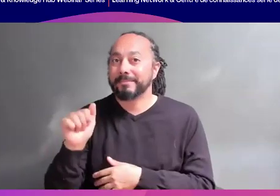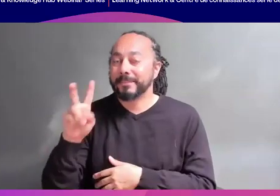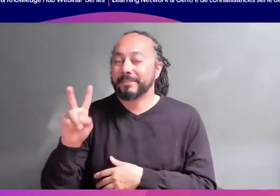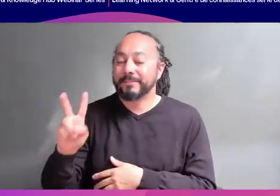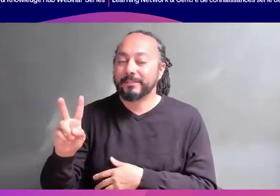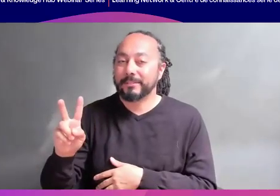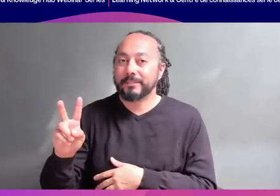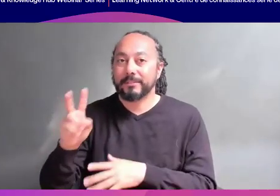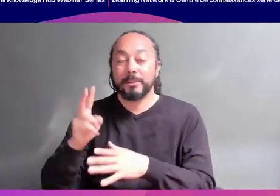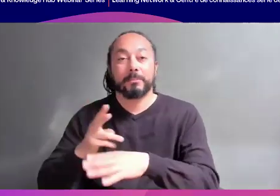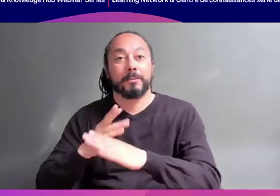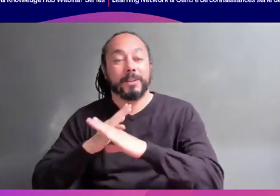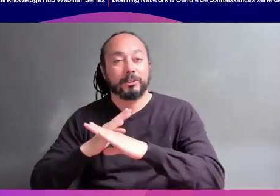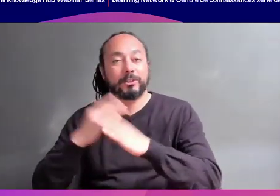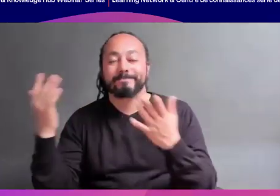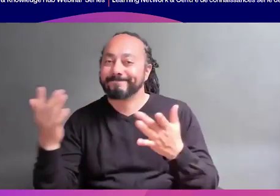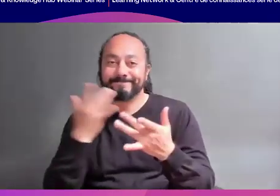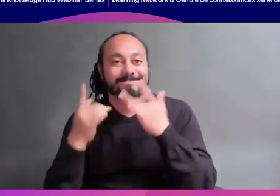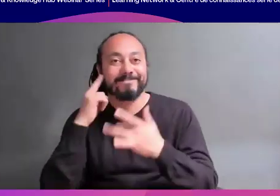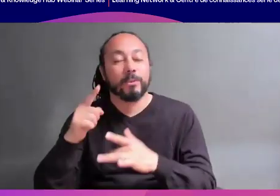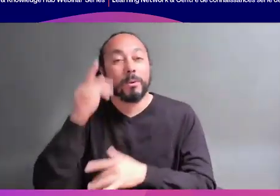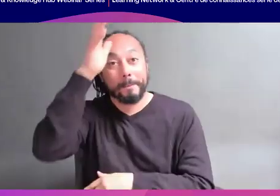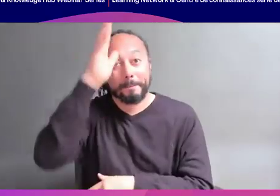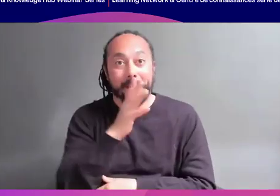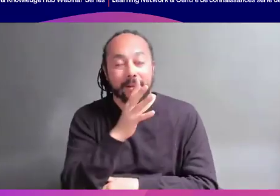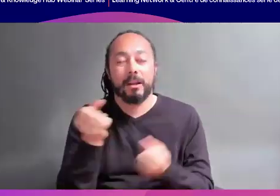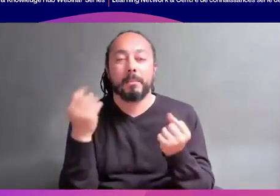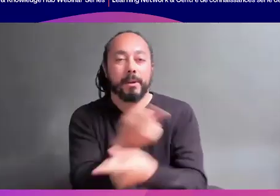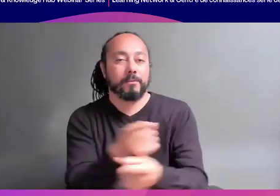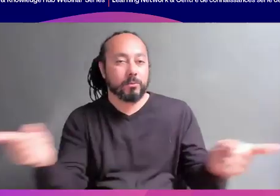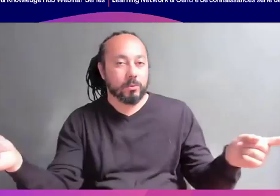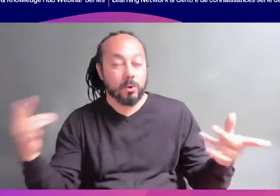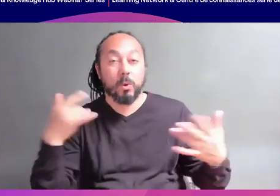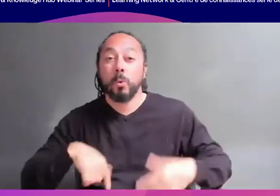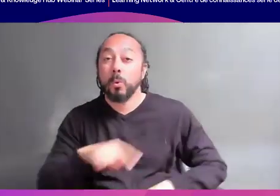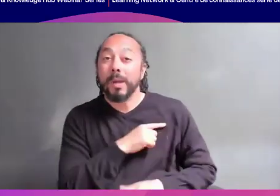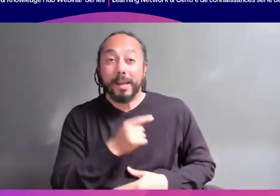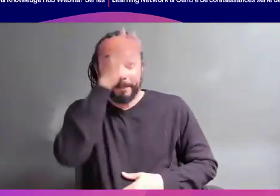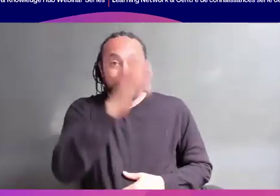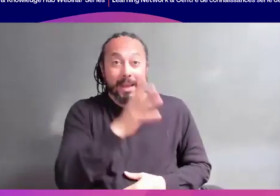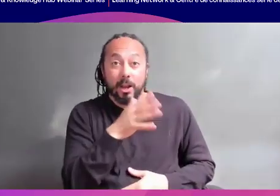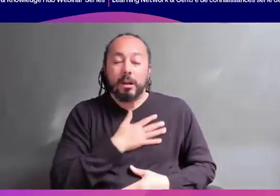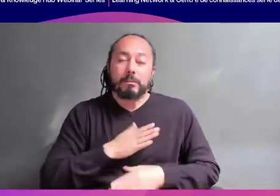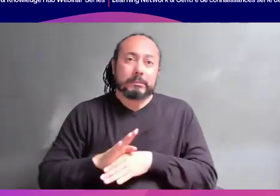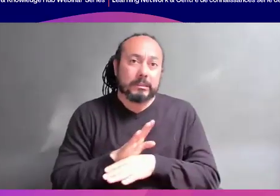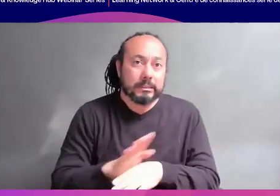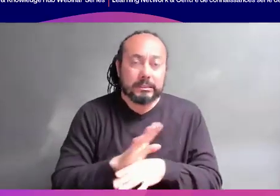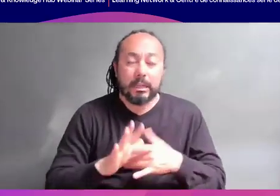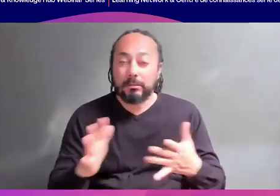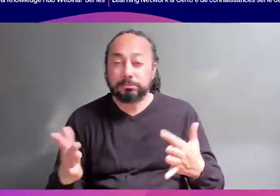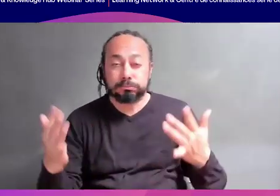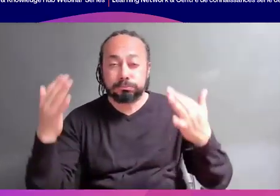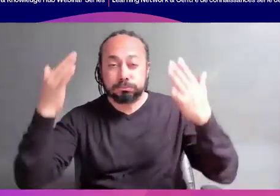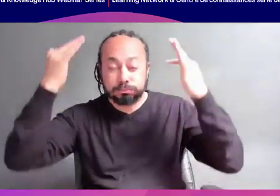today's parents. I'm sure you can relate, many of you. We're so busy, we have so much on our plate, so it's really hard to commit